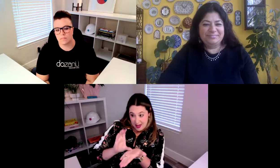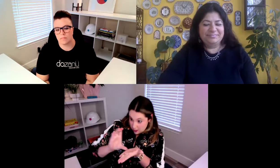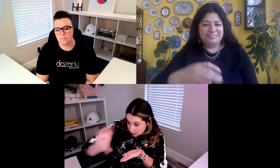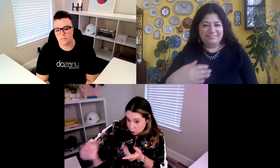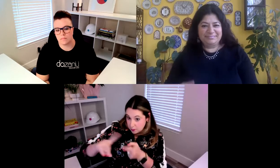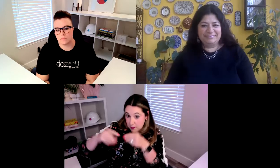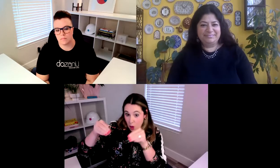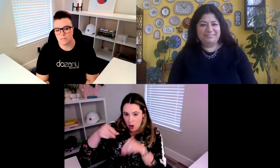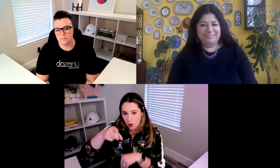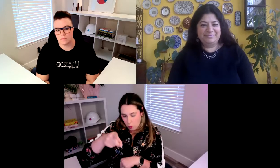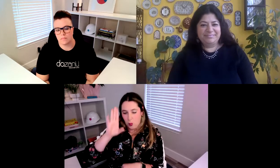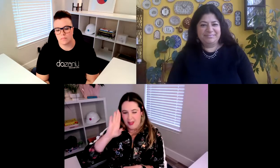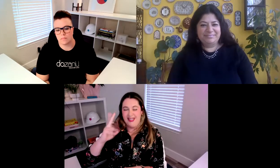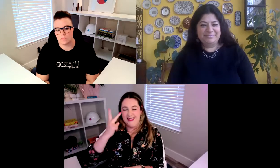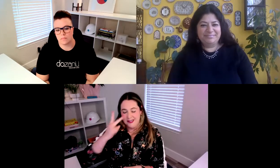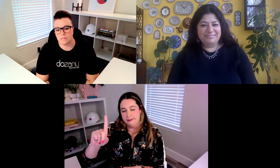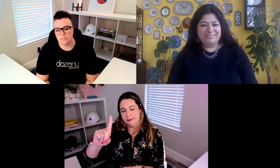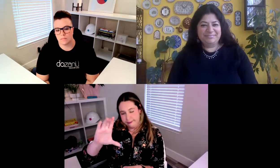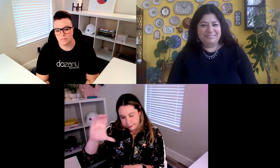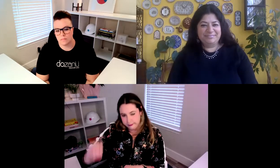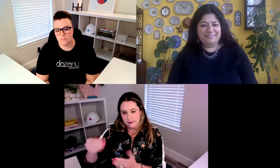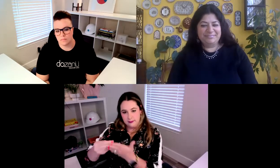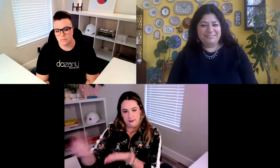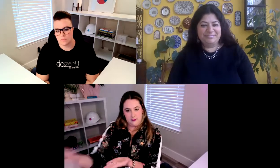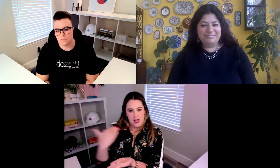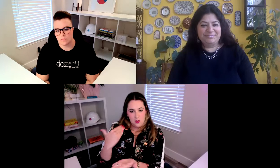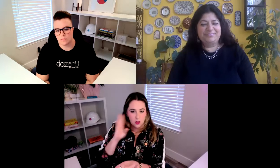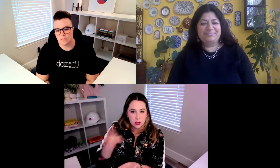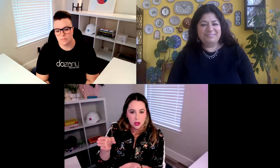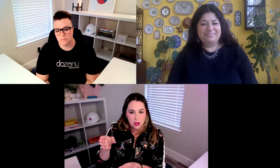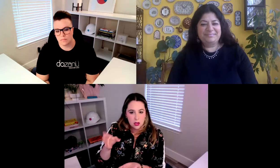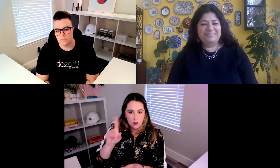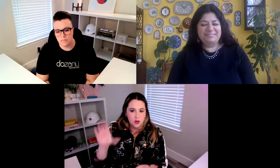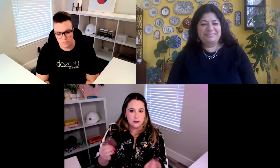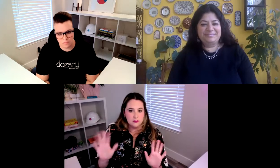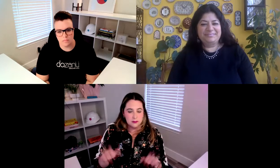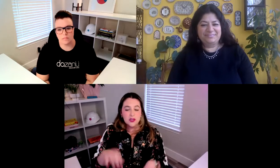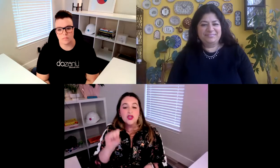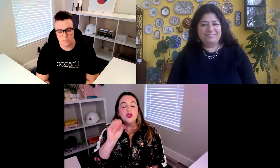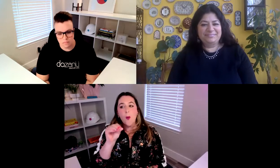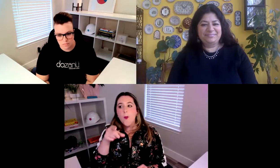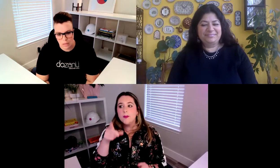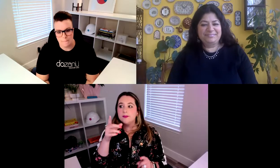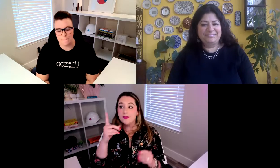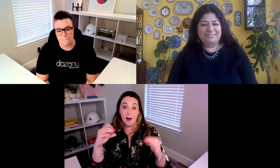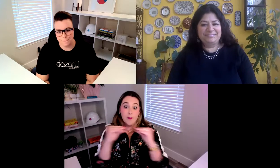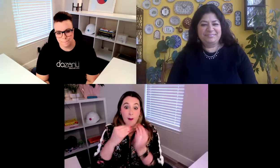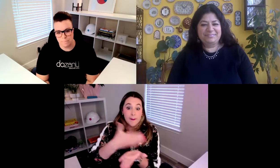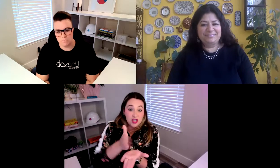company. So for marketing, 100% of your money, you will see, is it will be invested, but it will come